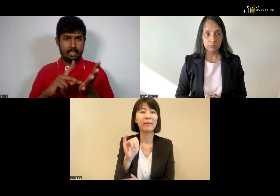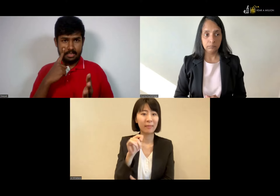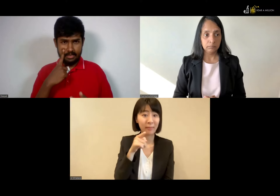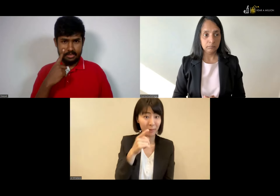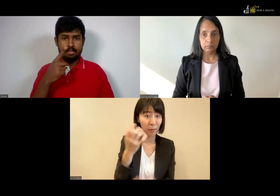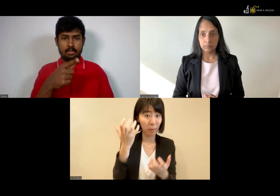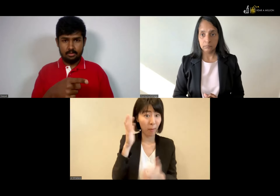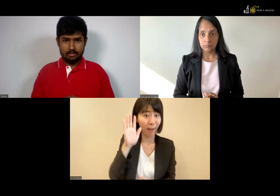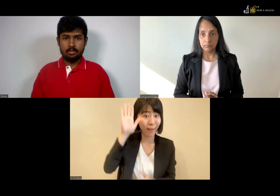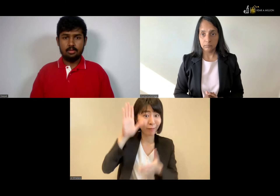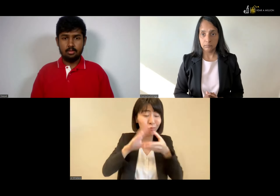Damini,